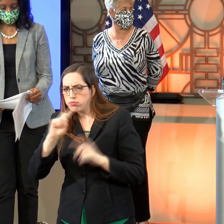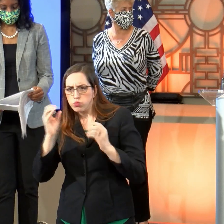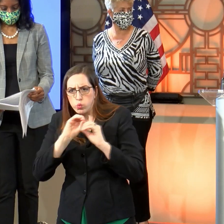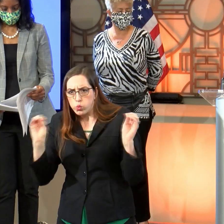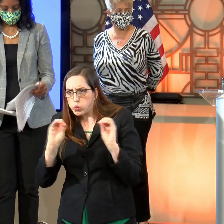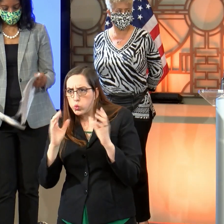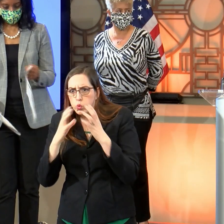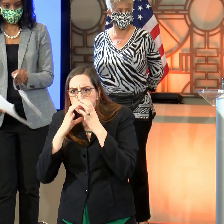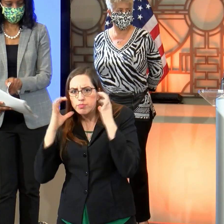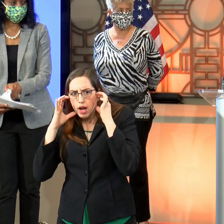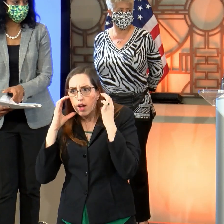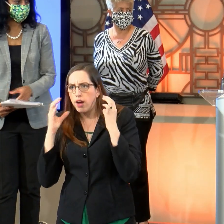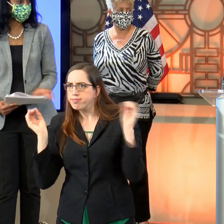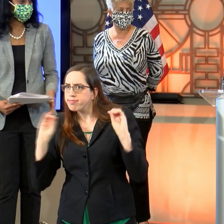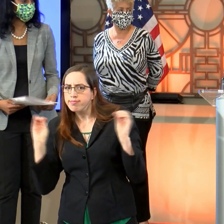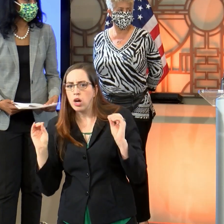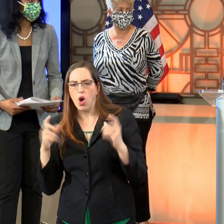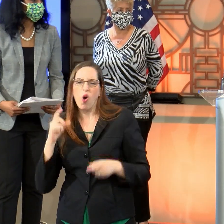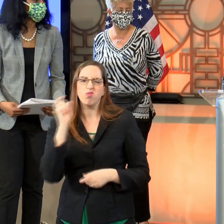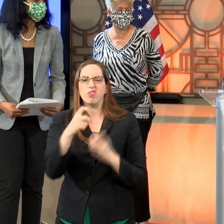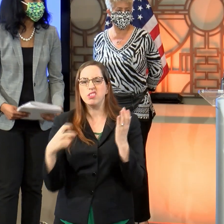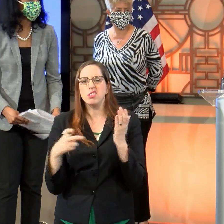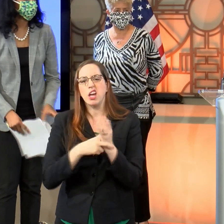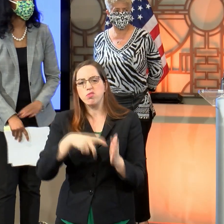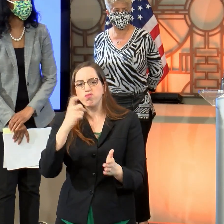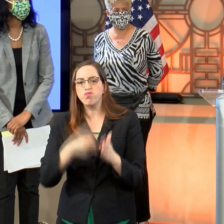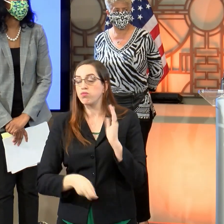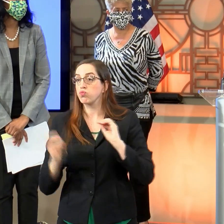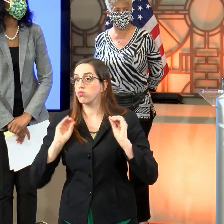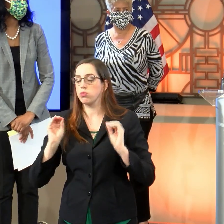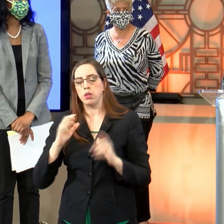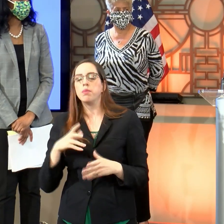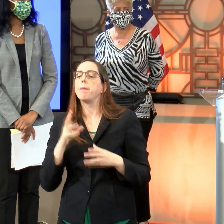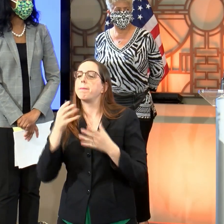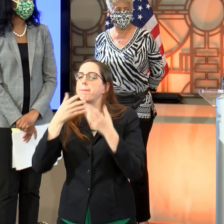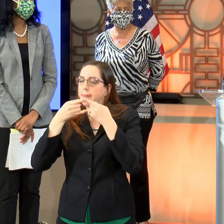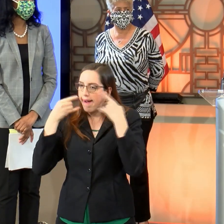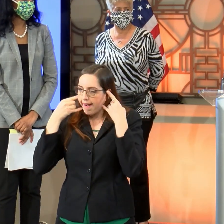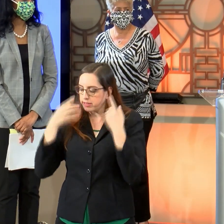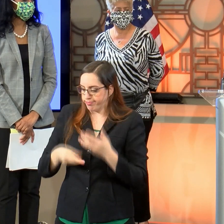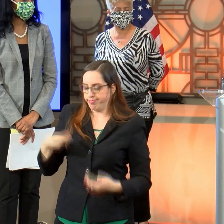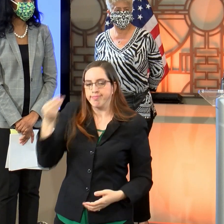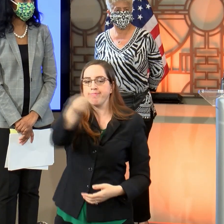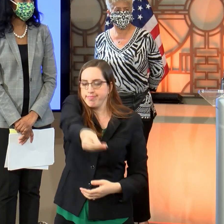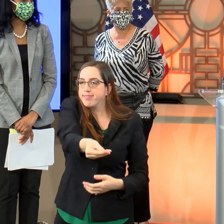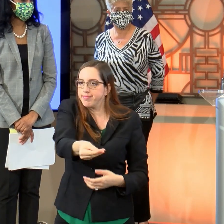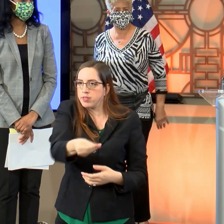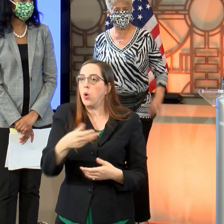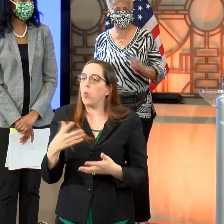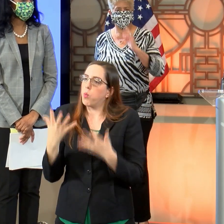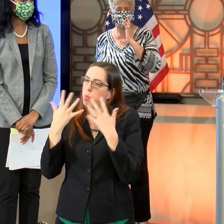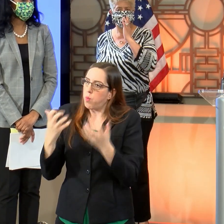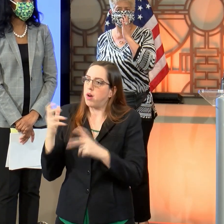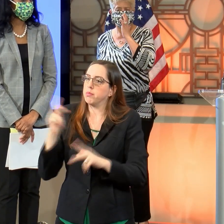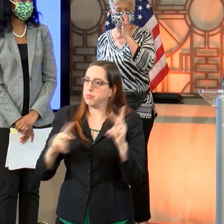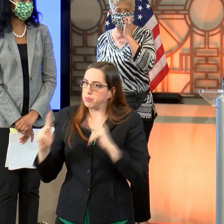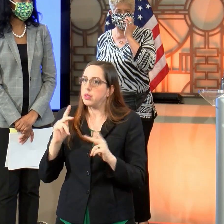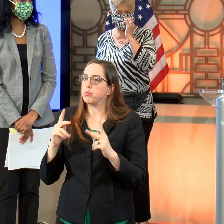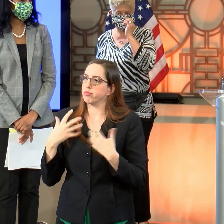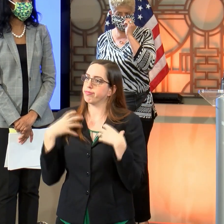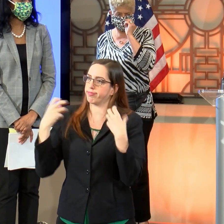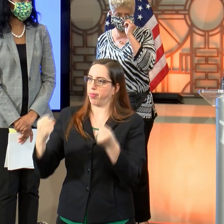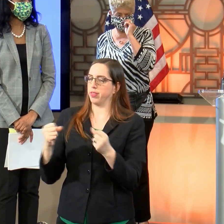a face coverings, instead of giving them a ticket or a citation, we give them a mask. And because we want the people to